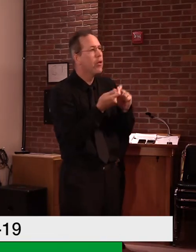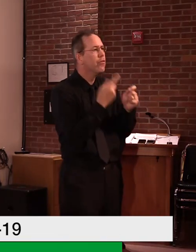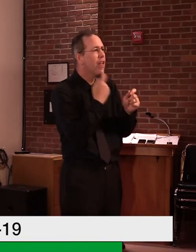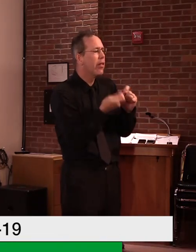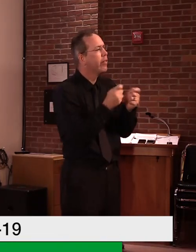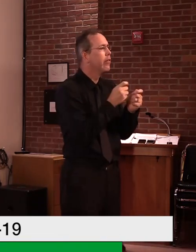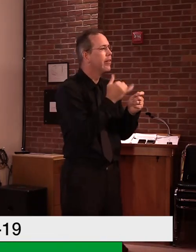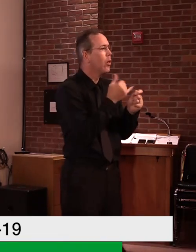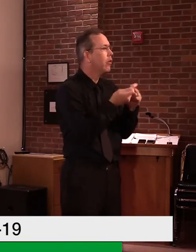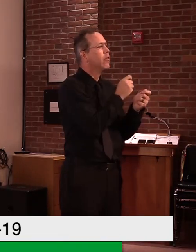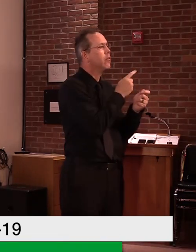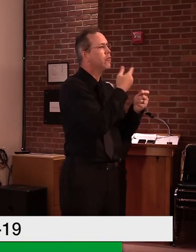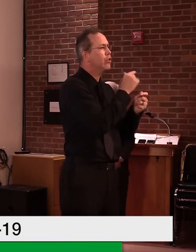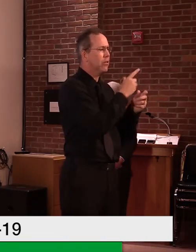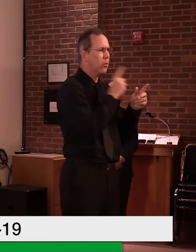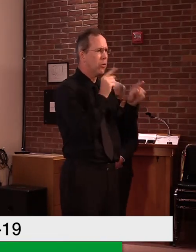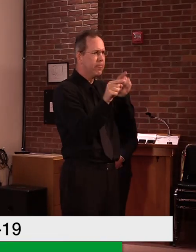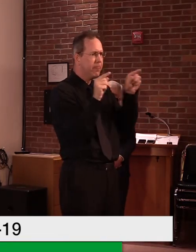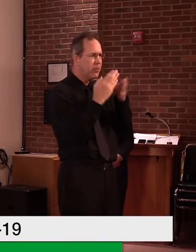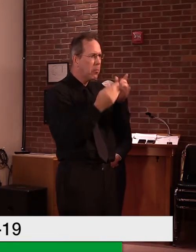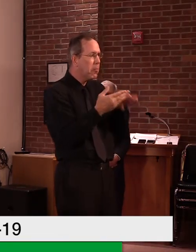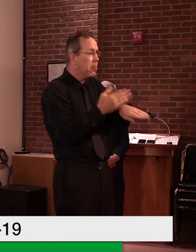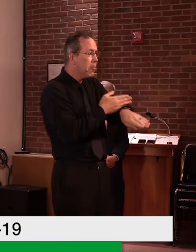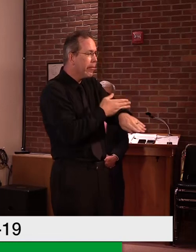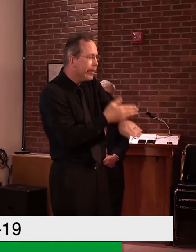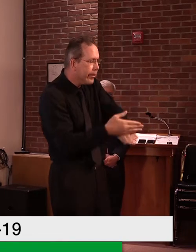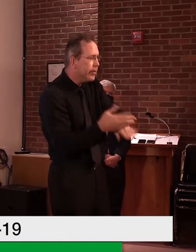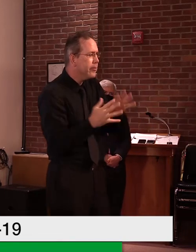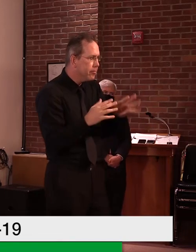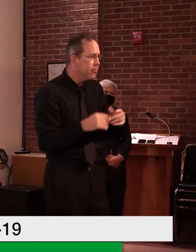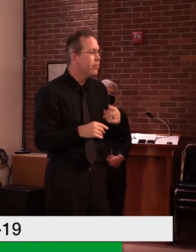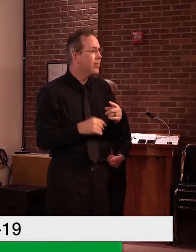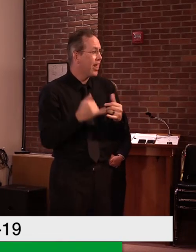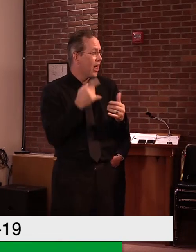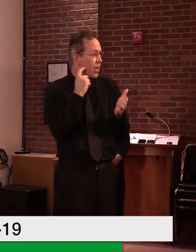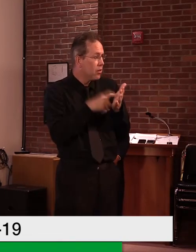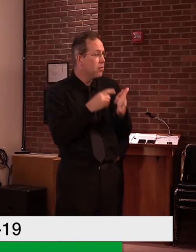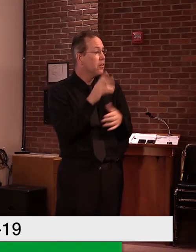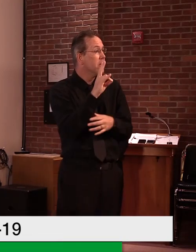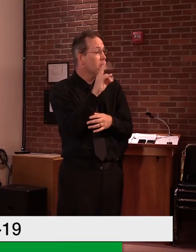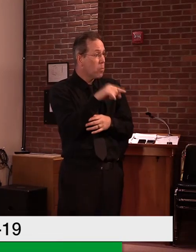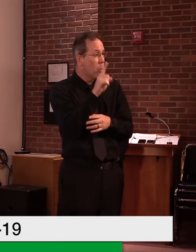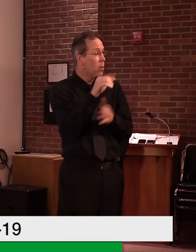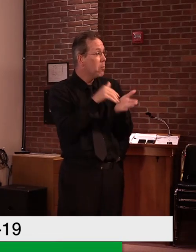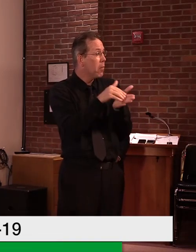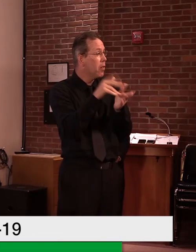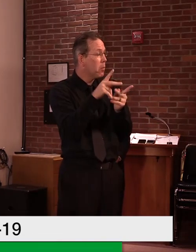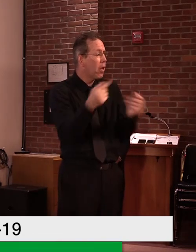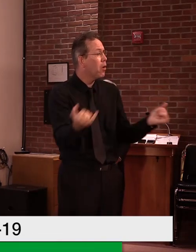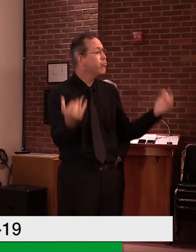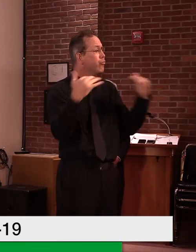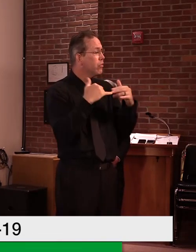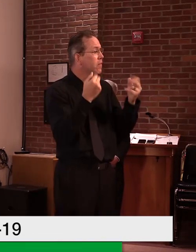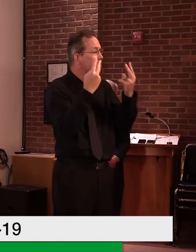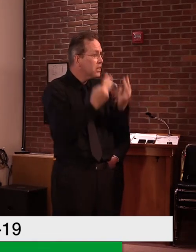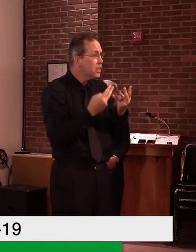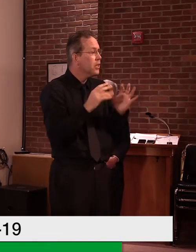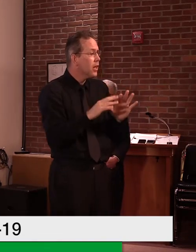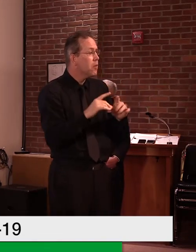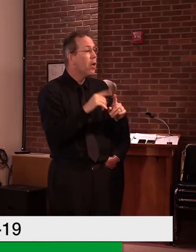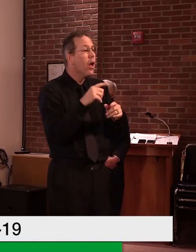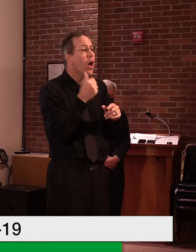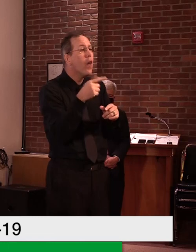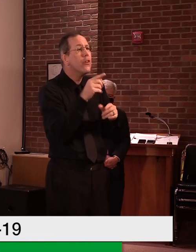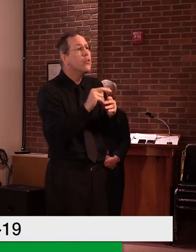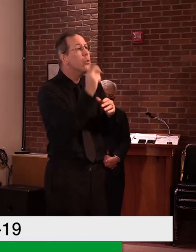overall visitors allowed to enter the state without a quarantine, we continue to see that number reduce among the states in the Northeast that made